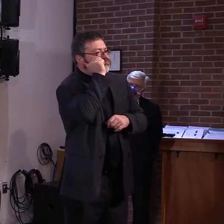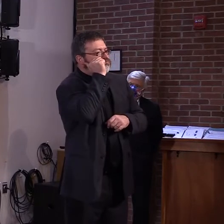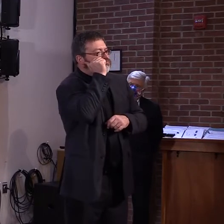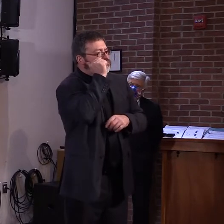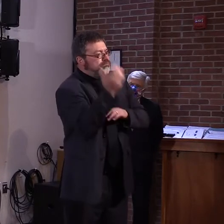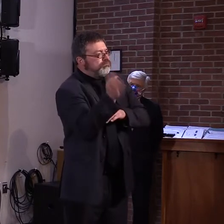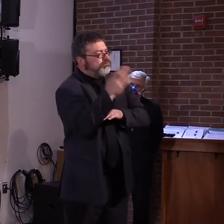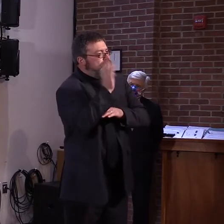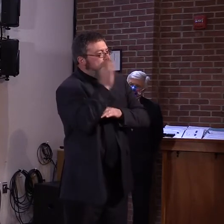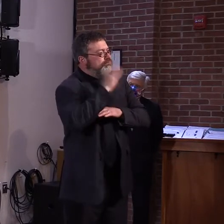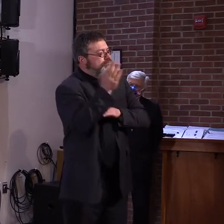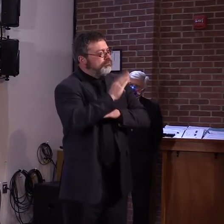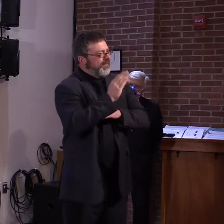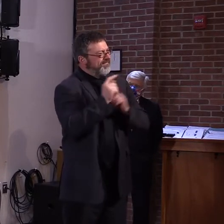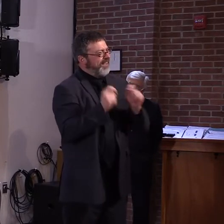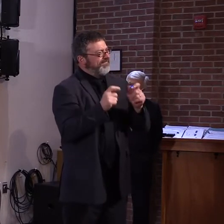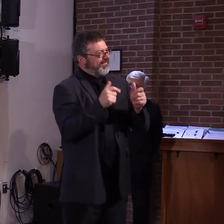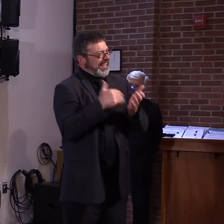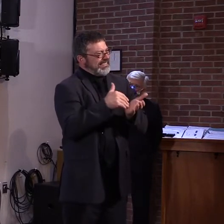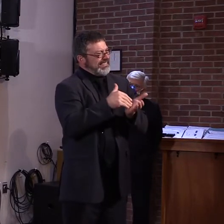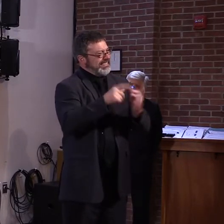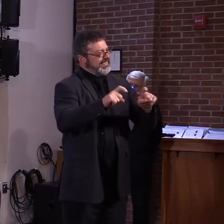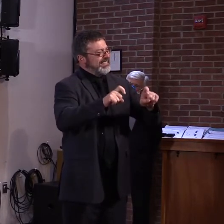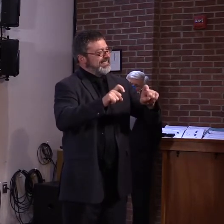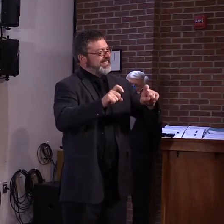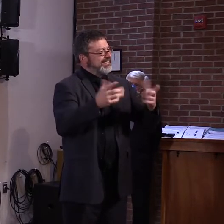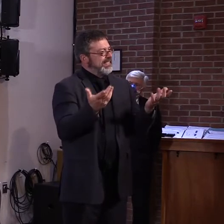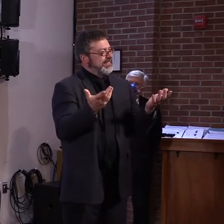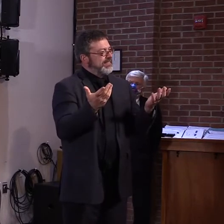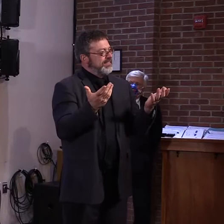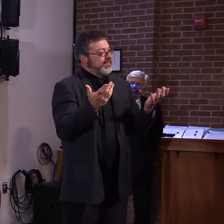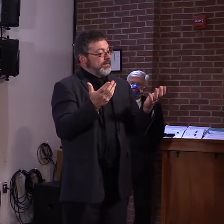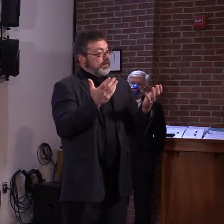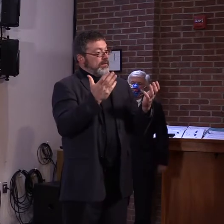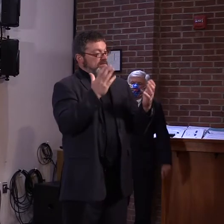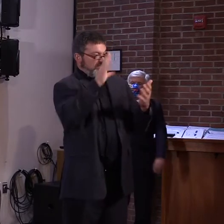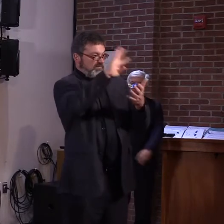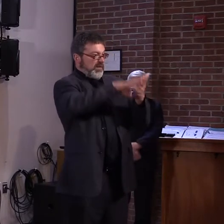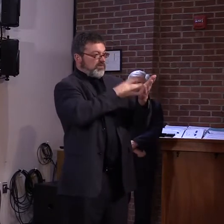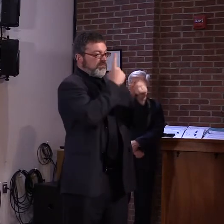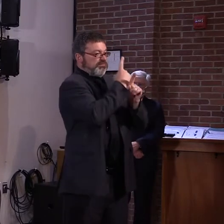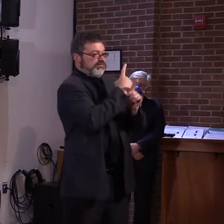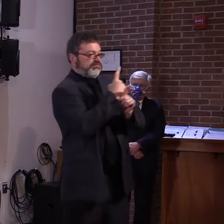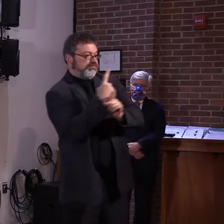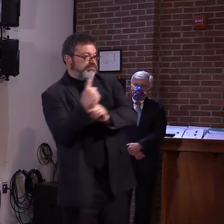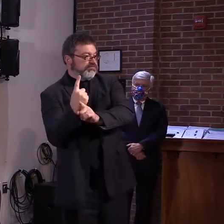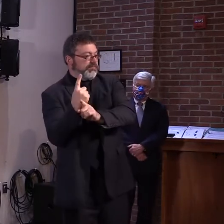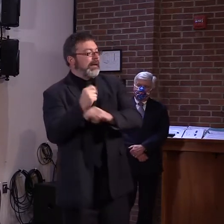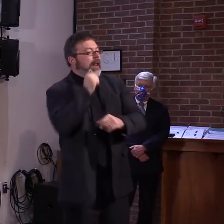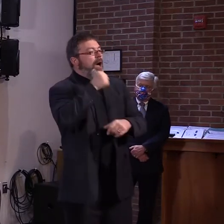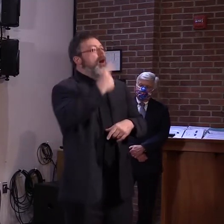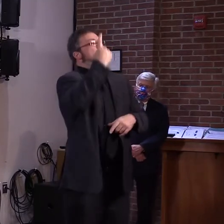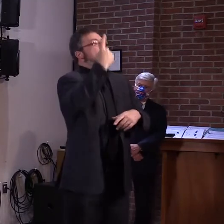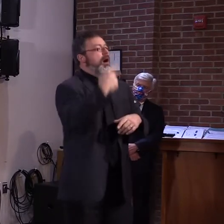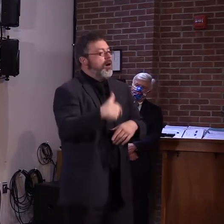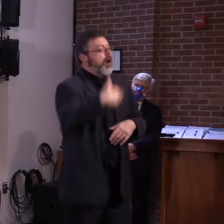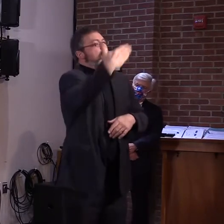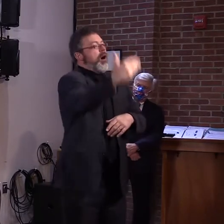over, because the prevalence of disease in Vermont is very low, so very few people have it to begin with. And then